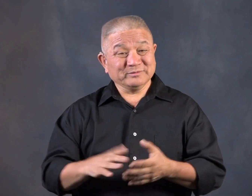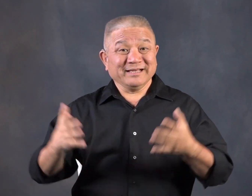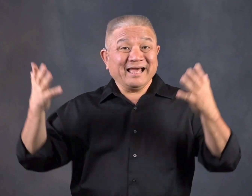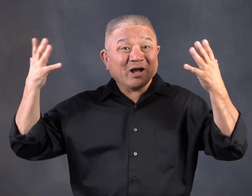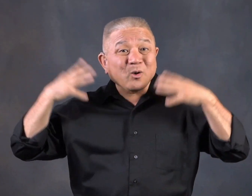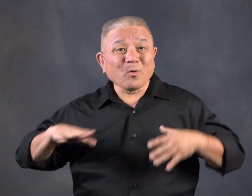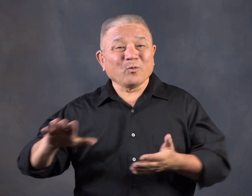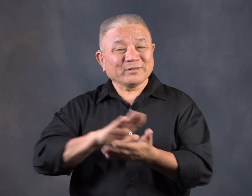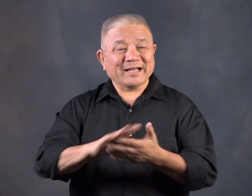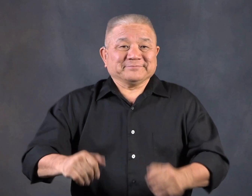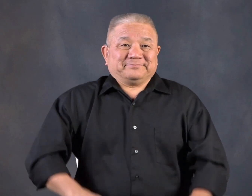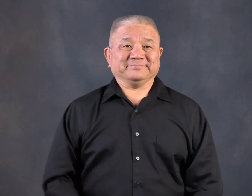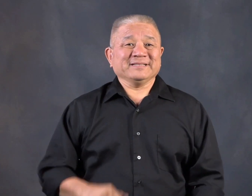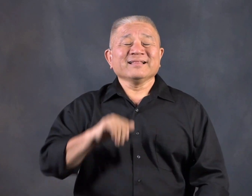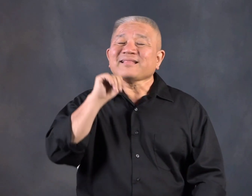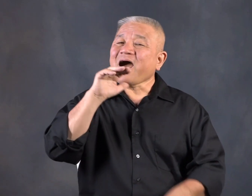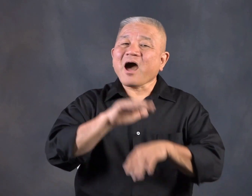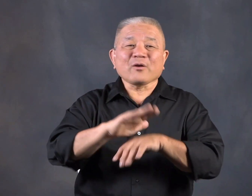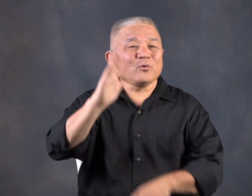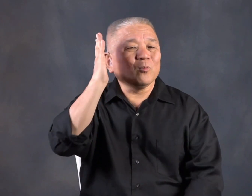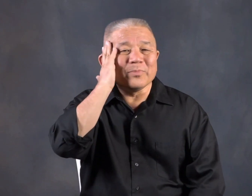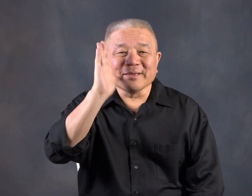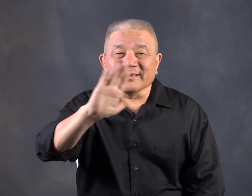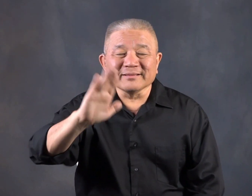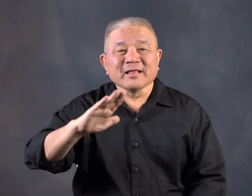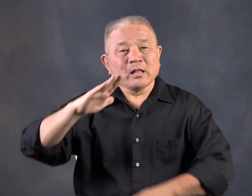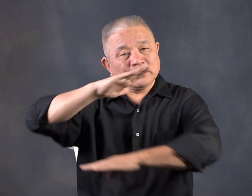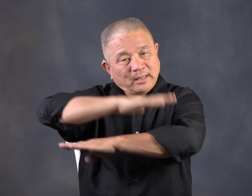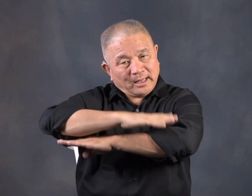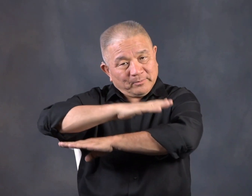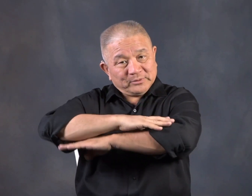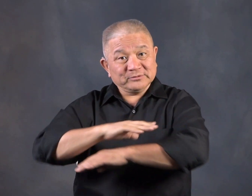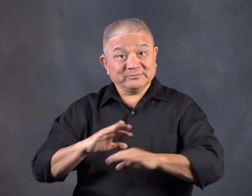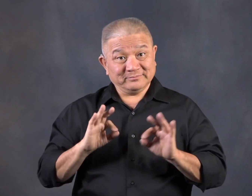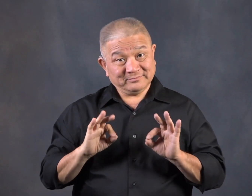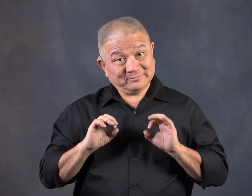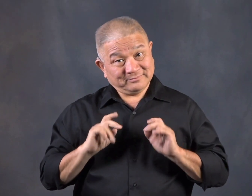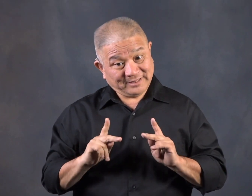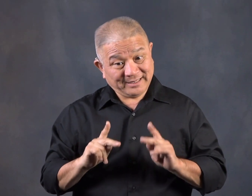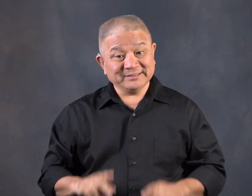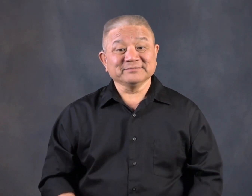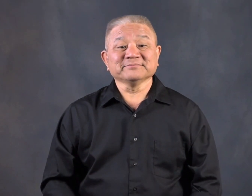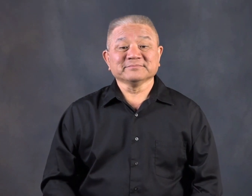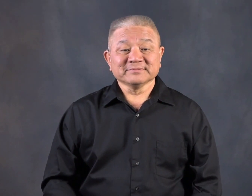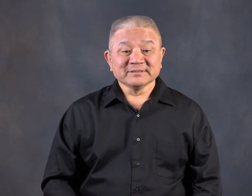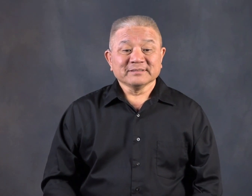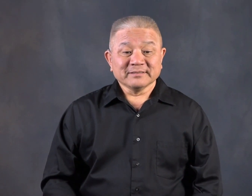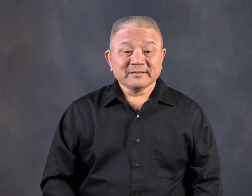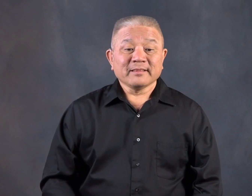and be prepared. Don't be sitting on your bed or lying down on your bed. Be at a desk or a chair.